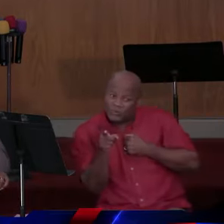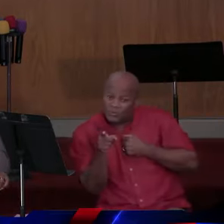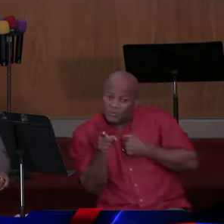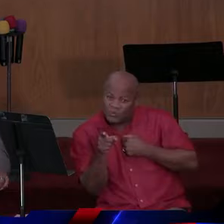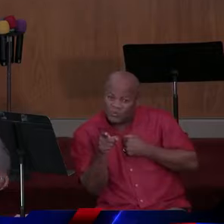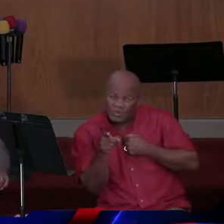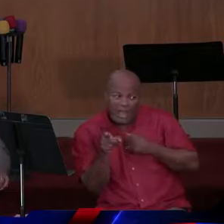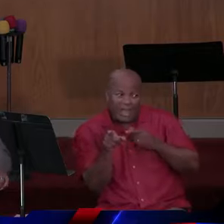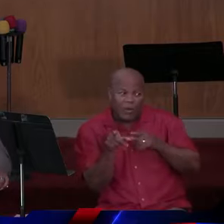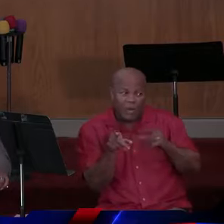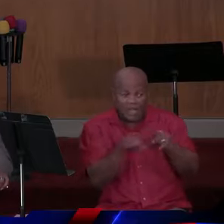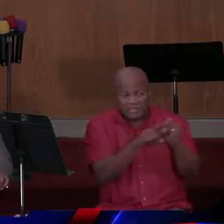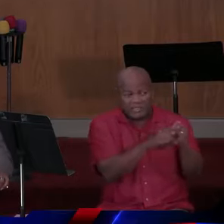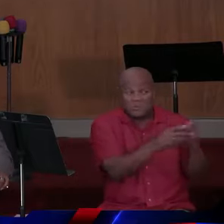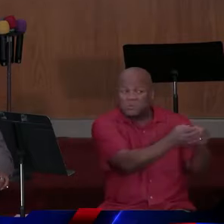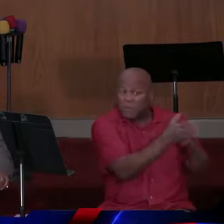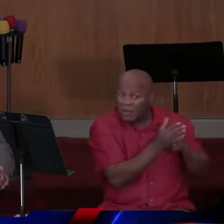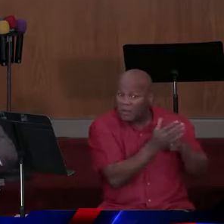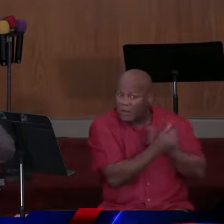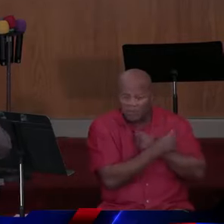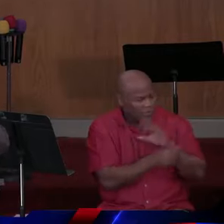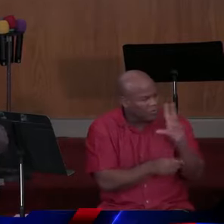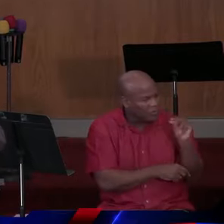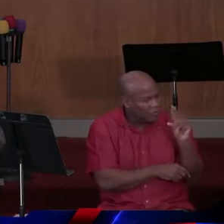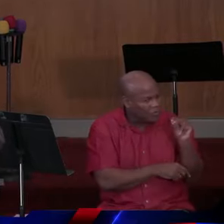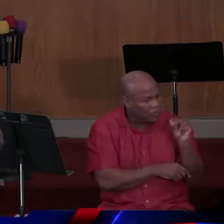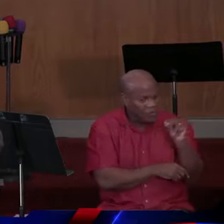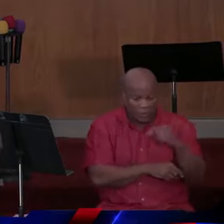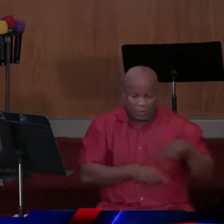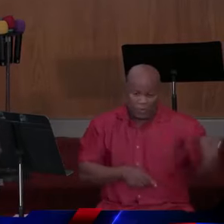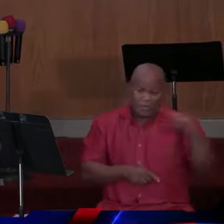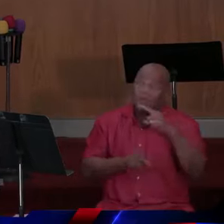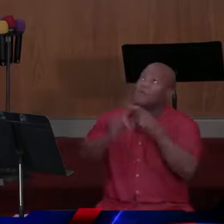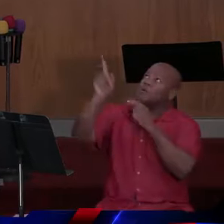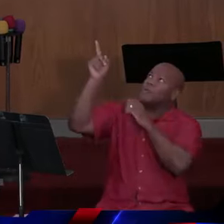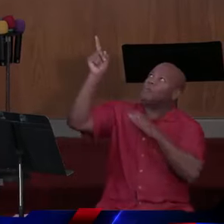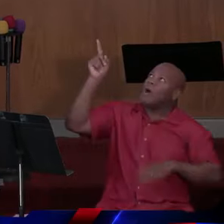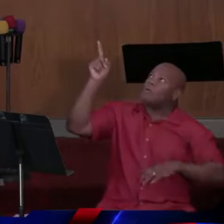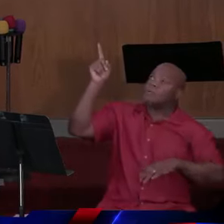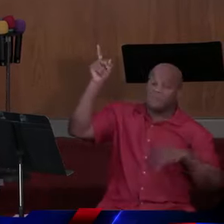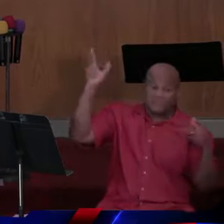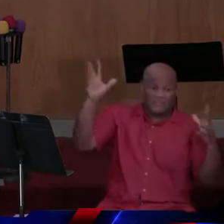as he deserves to be loved. No, we who are loved of Christ